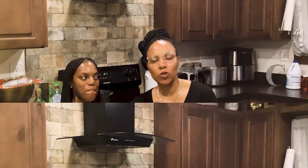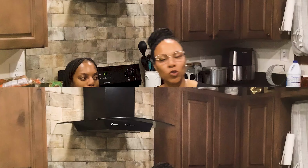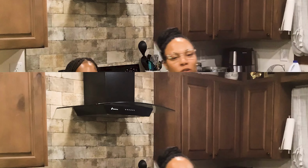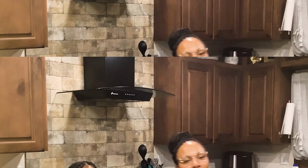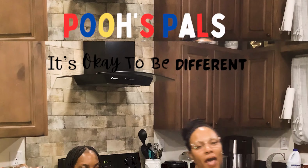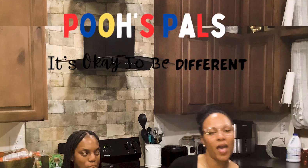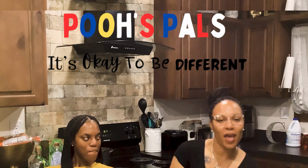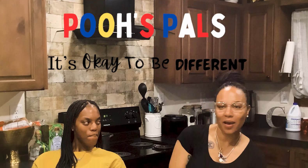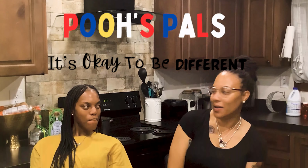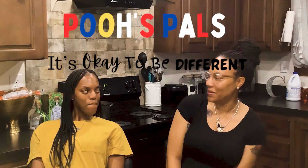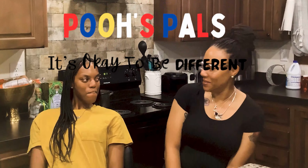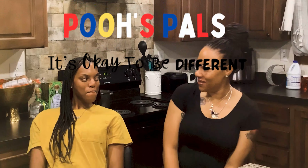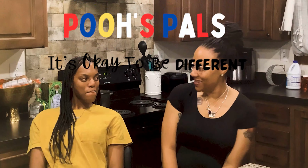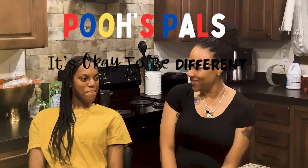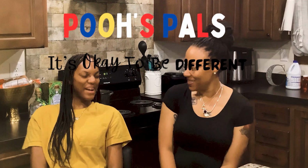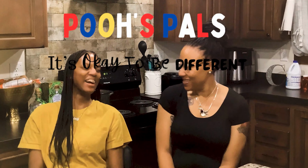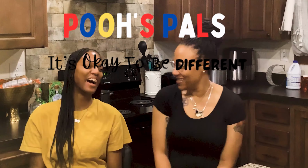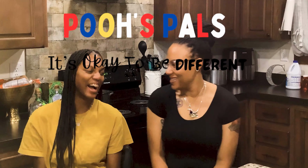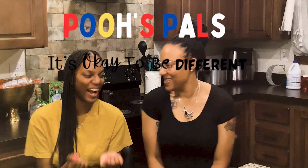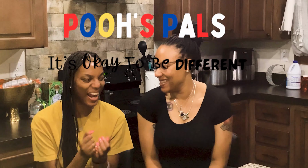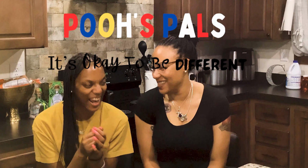Pooh's Pals.